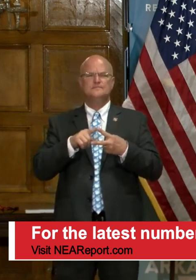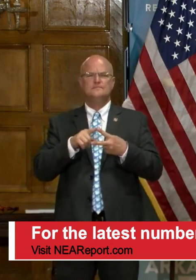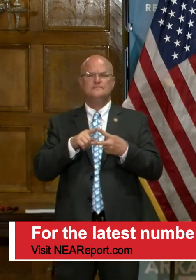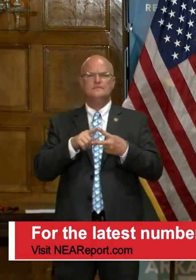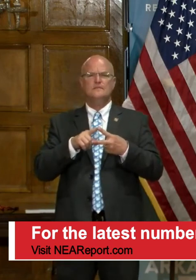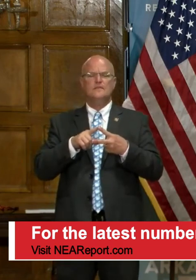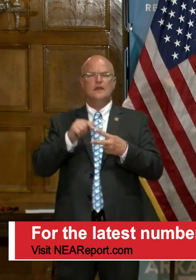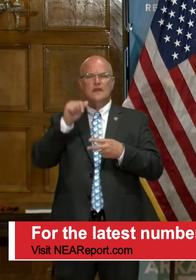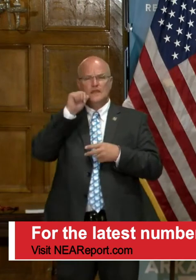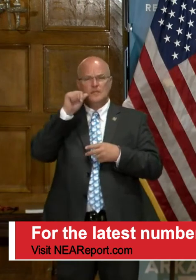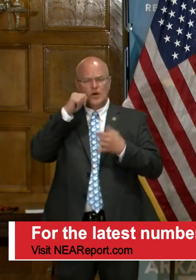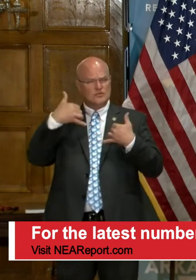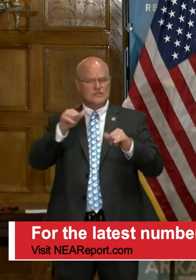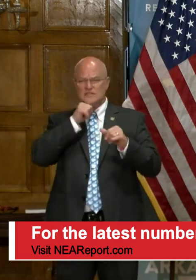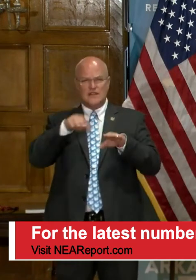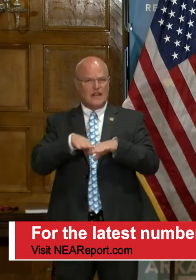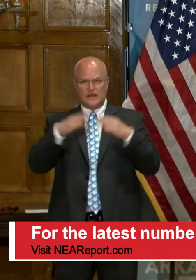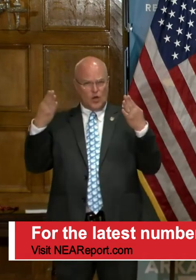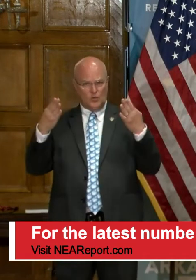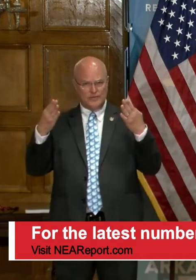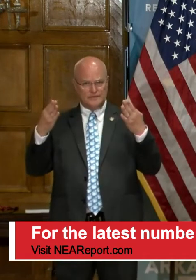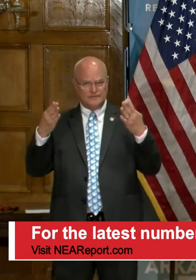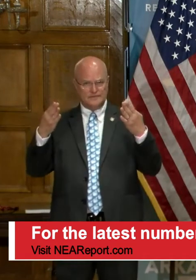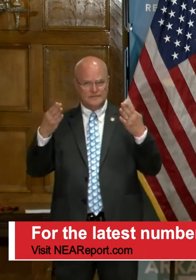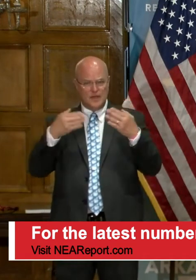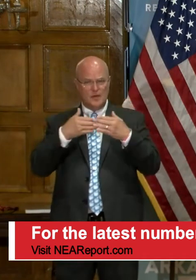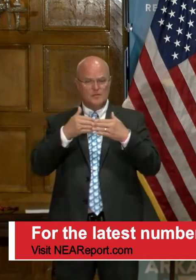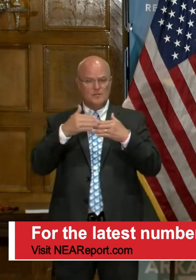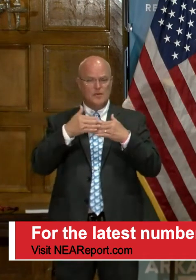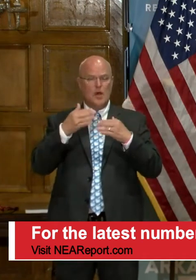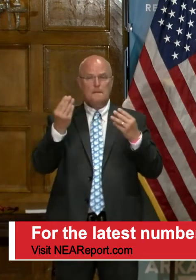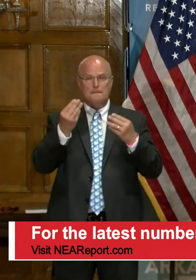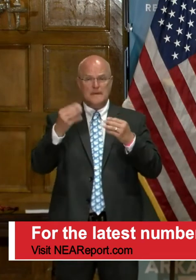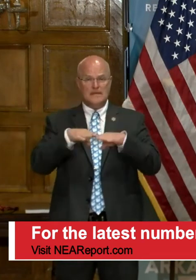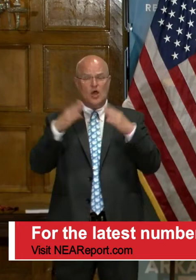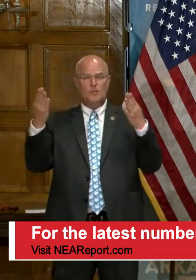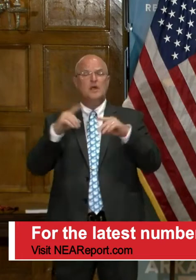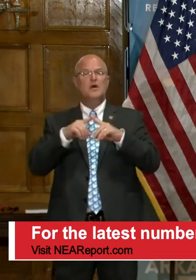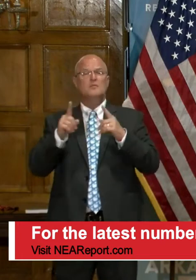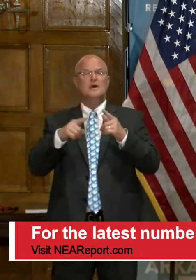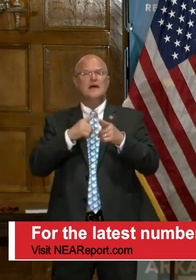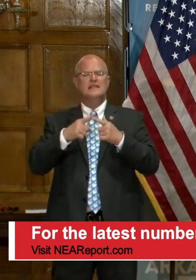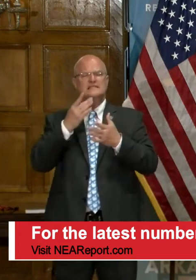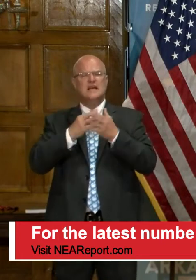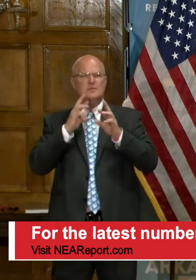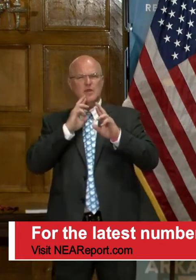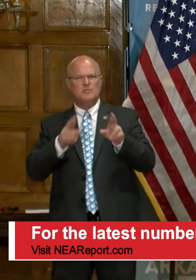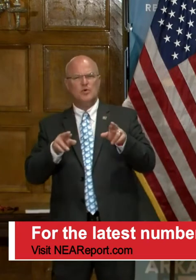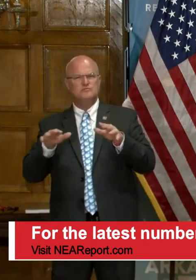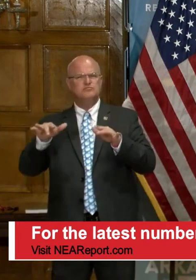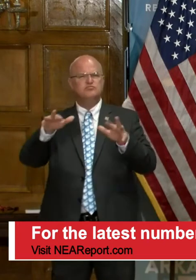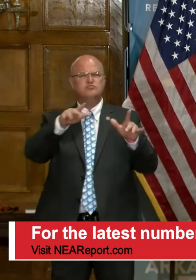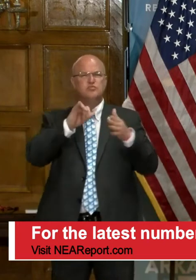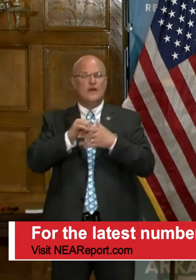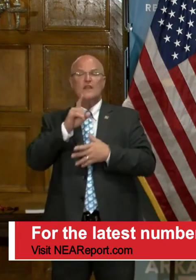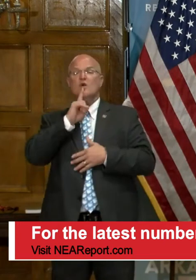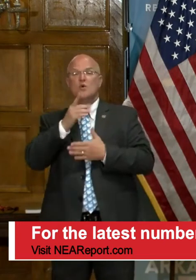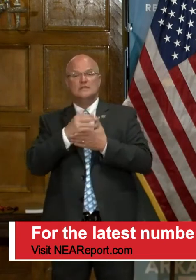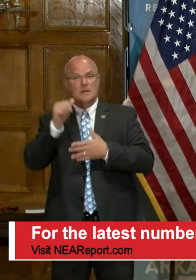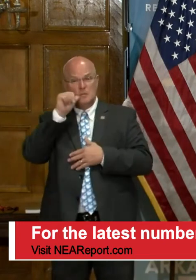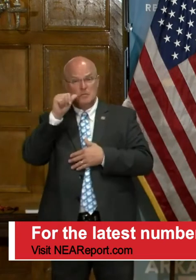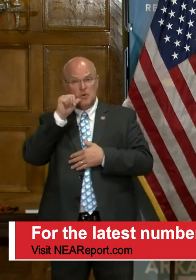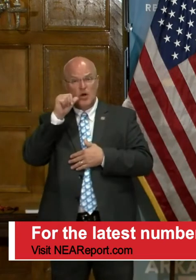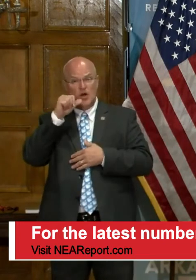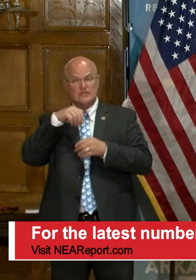that bars are still not allowed to open beyond Monday when all other businesses are. But there have been some reports floating around today that there were some